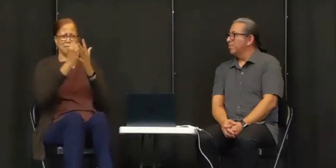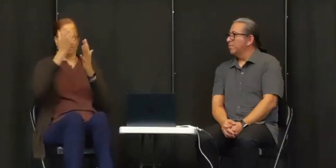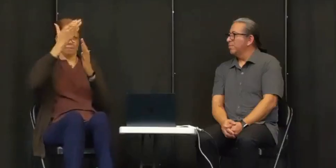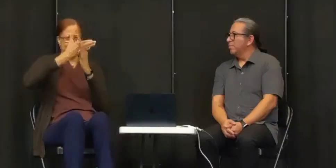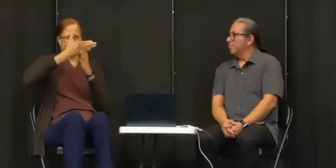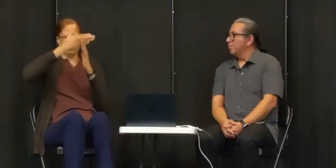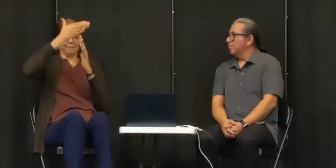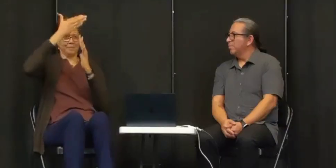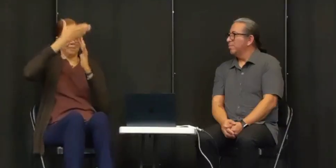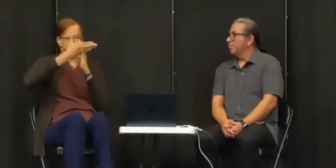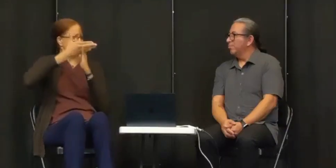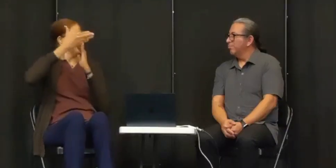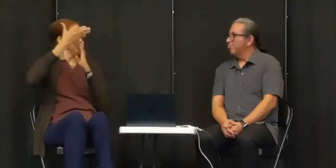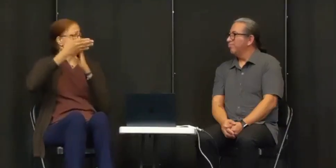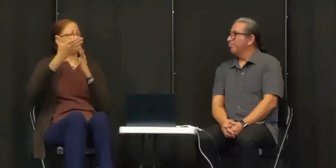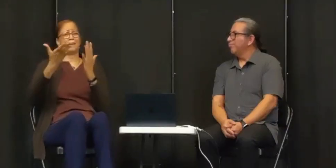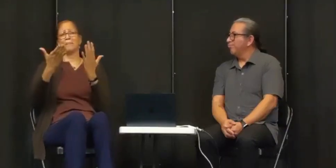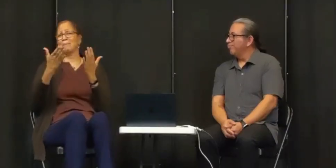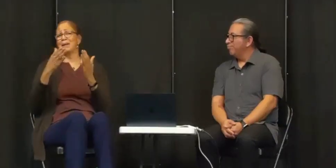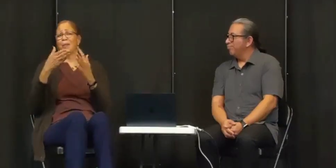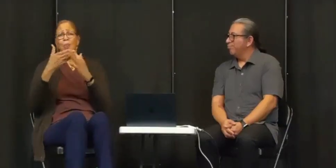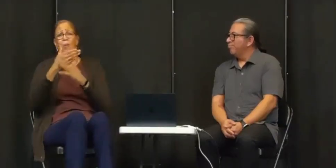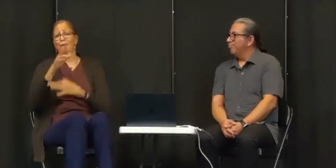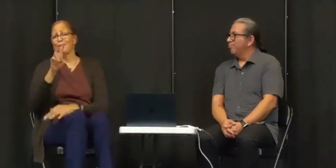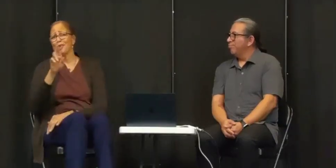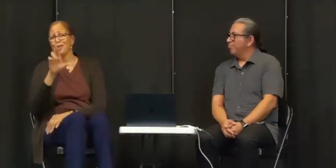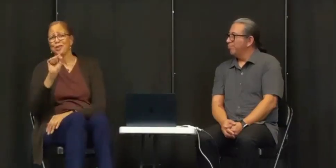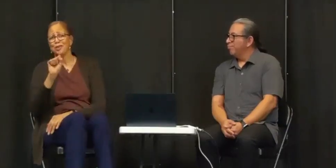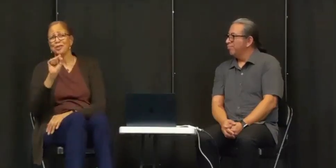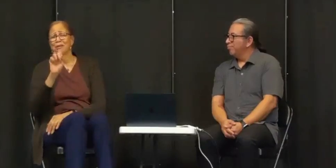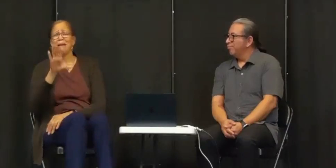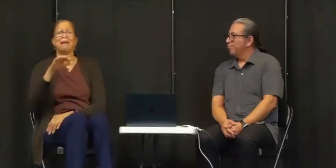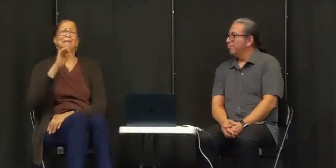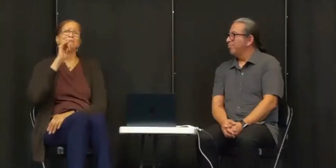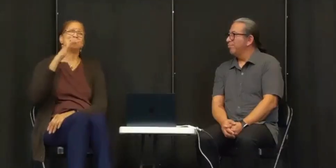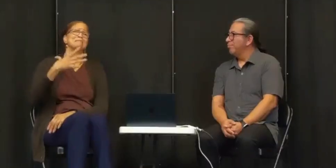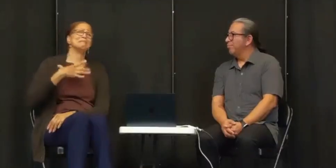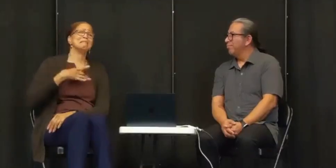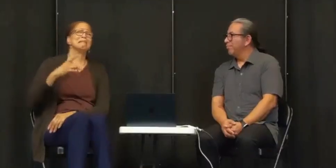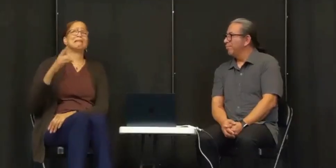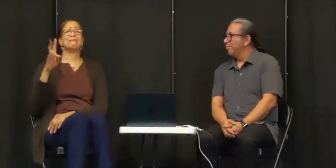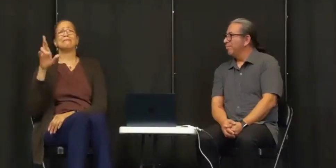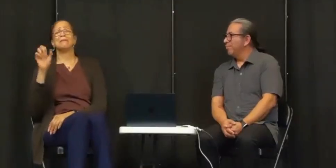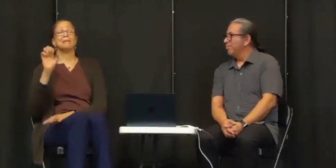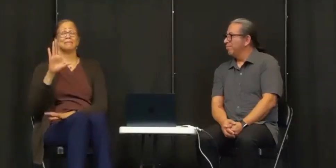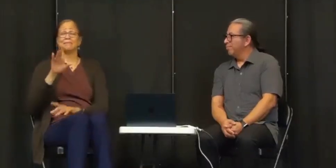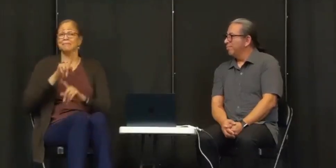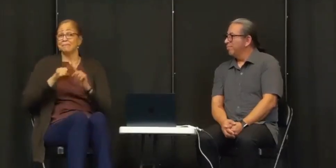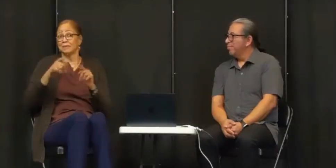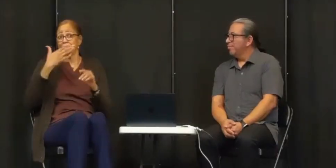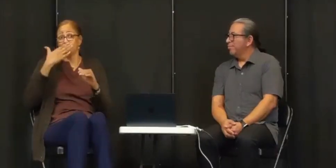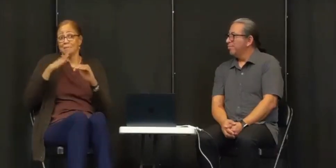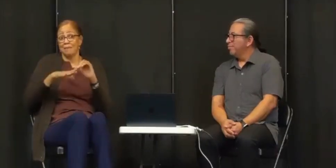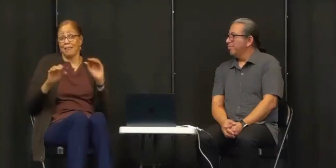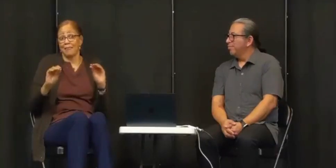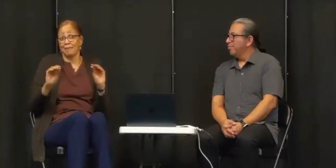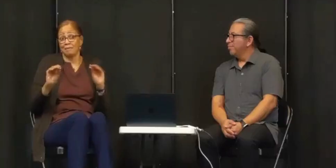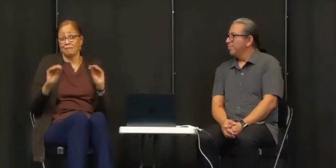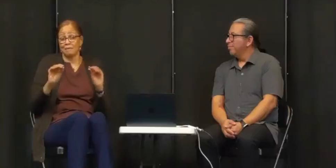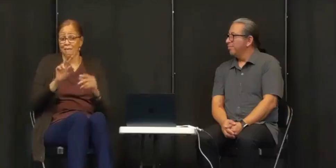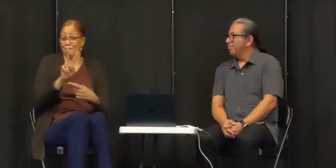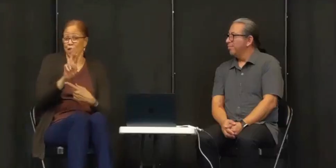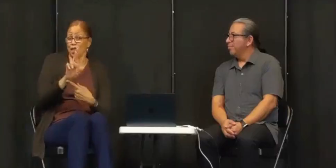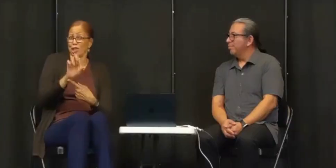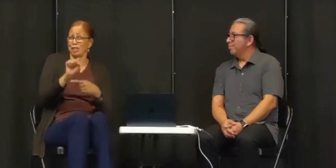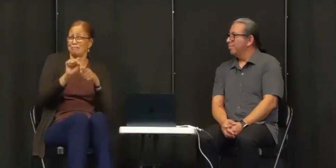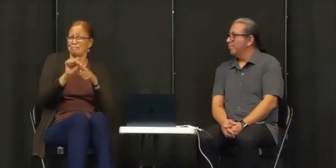guess? No, make those connections periodically throughout the year. I mean, you can call them through, VRS. Maybe you'll say, I don't like talking